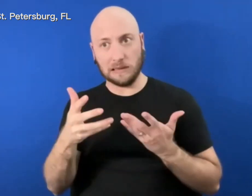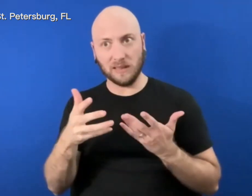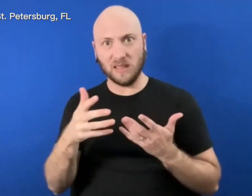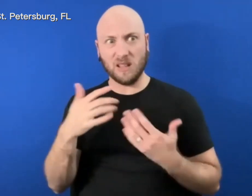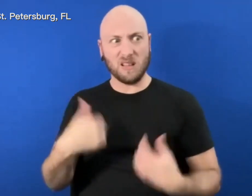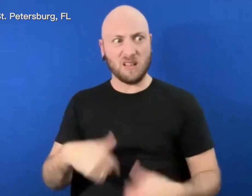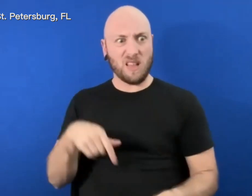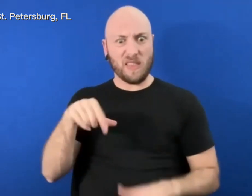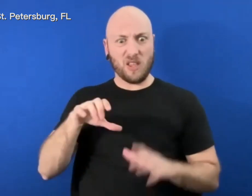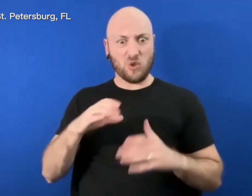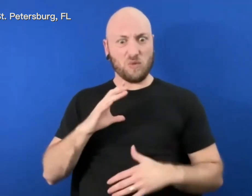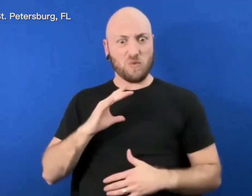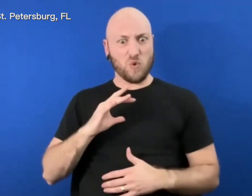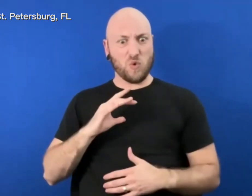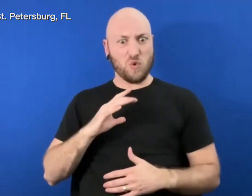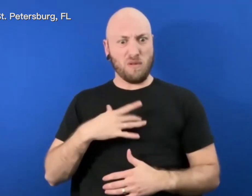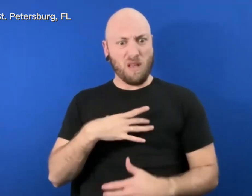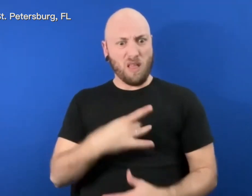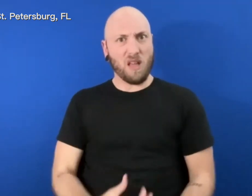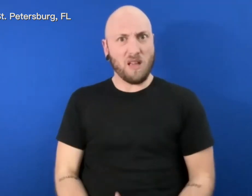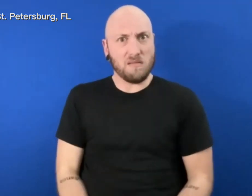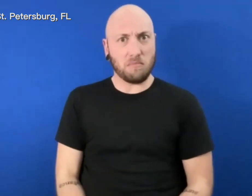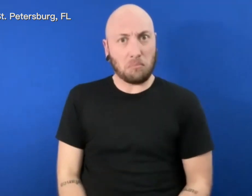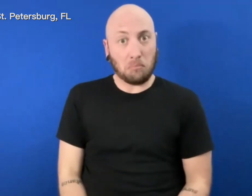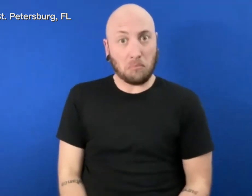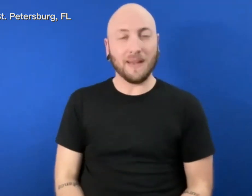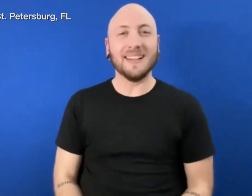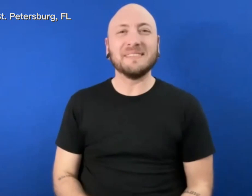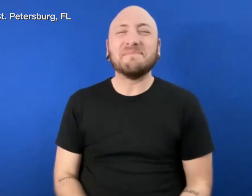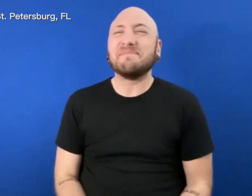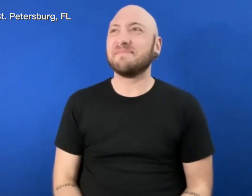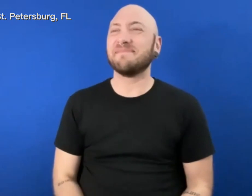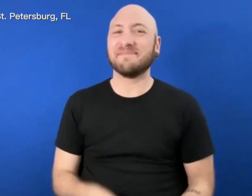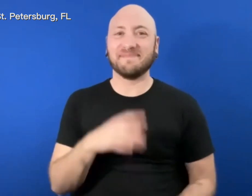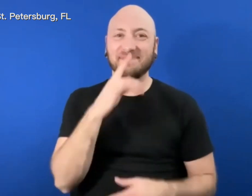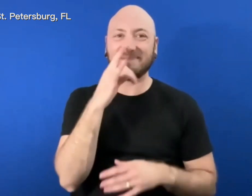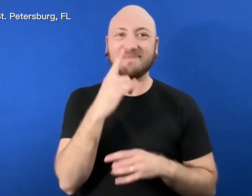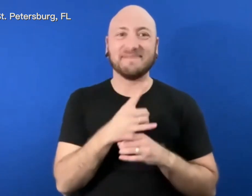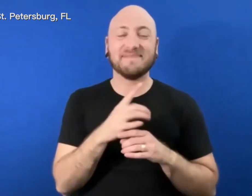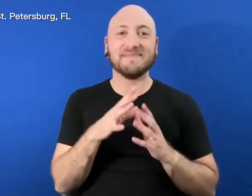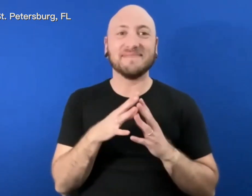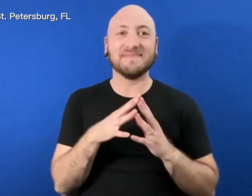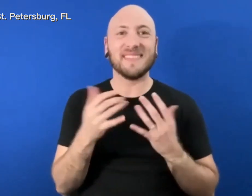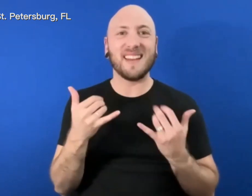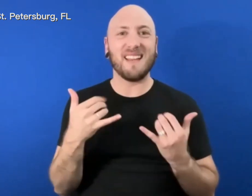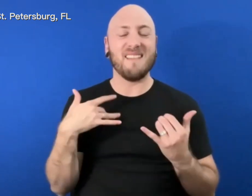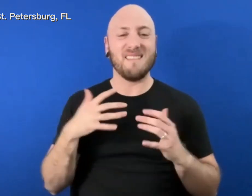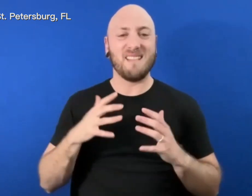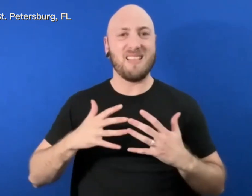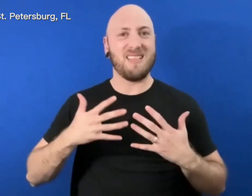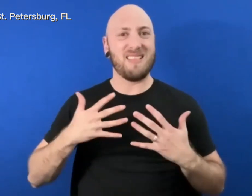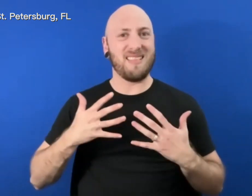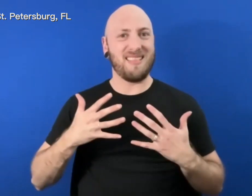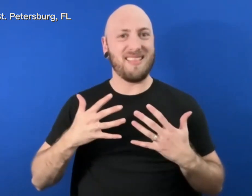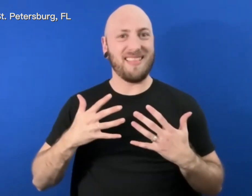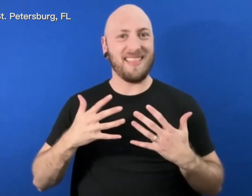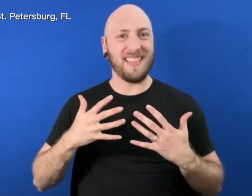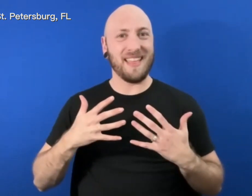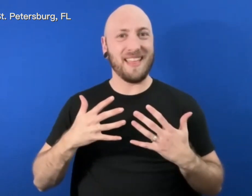this. I might have to do this more. It's funny because for some reason I'm more nervous sharing now, on my computer in a Zoom meeting than